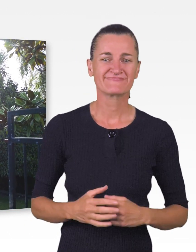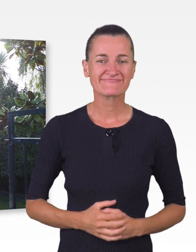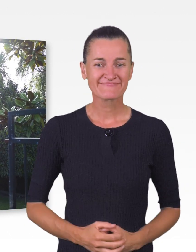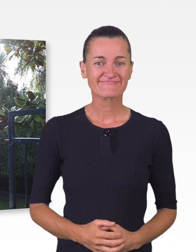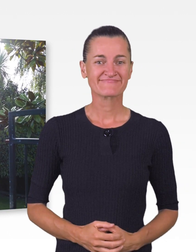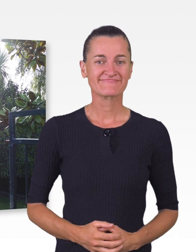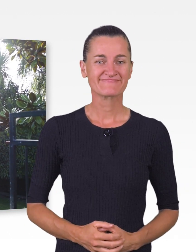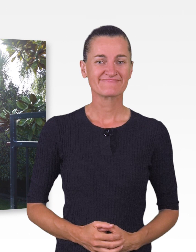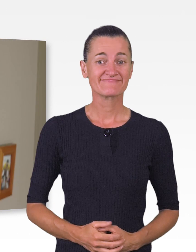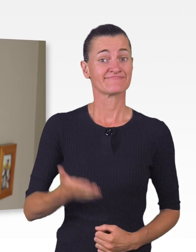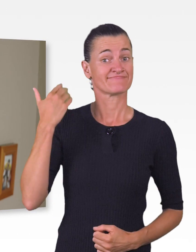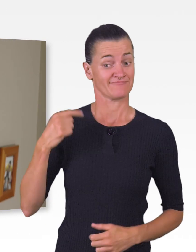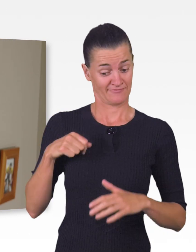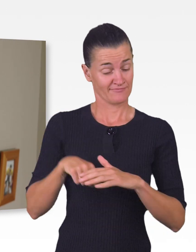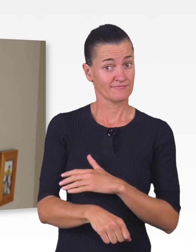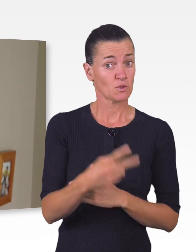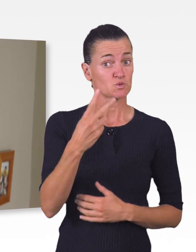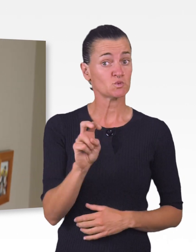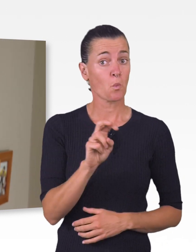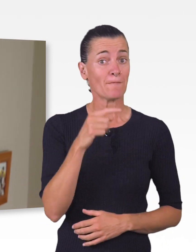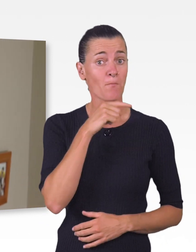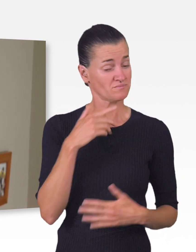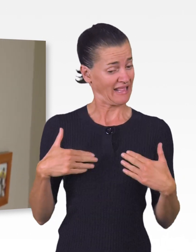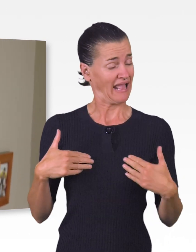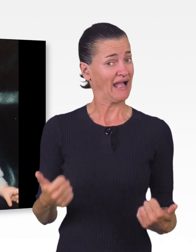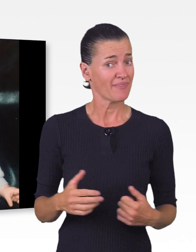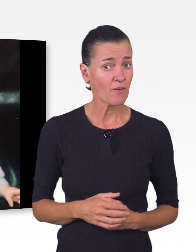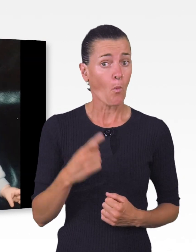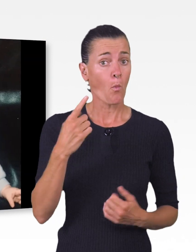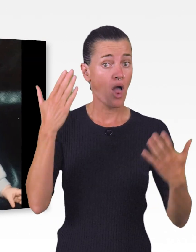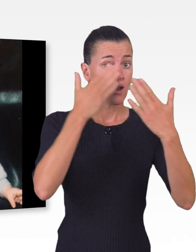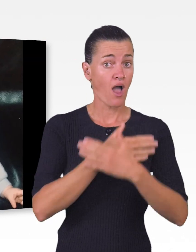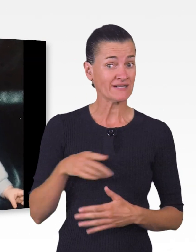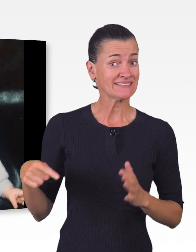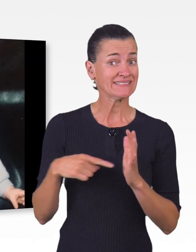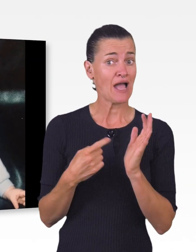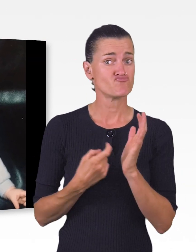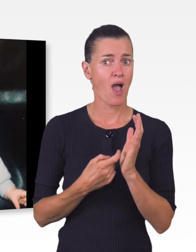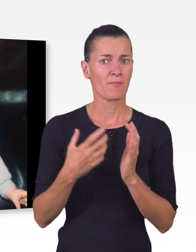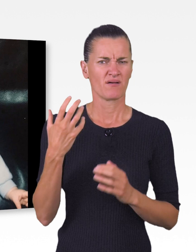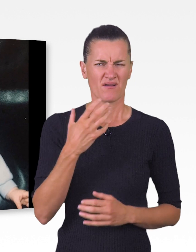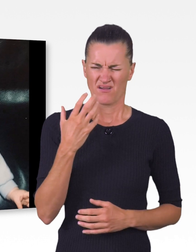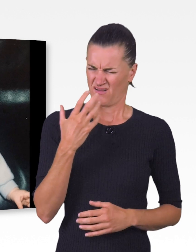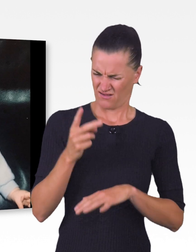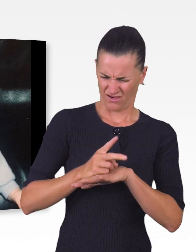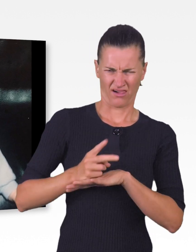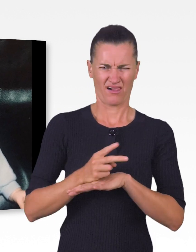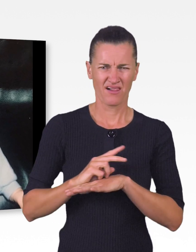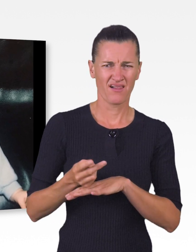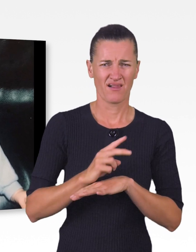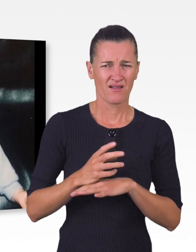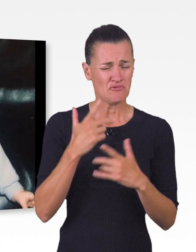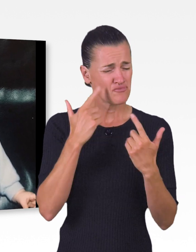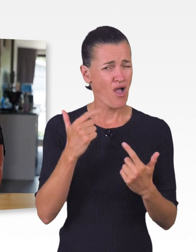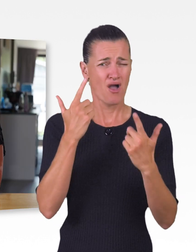I gave birth to 2 healthy twin boys. One night, Te Ramanui got really unsettled and he was crying